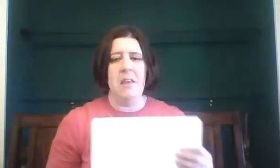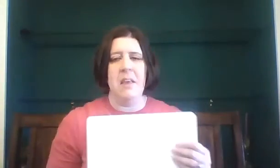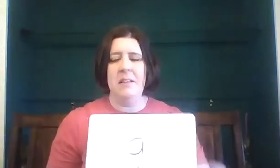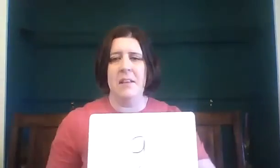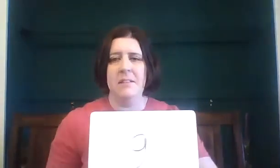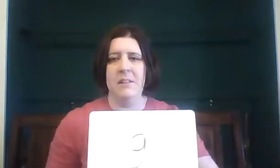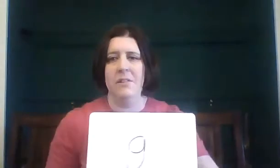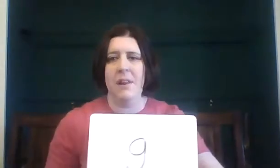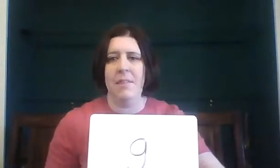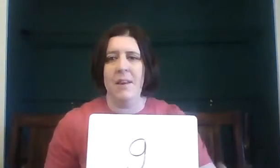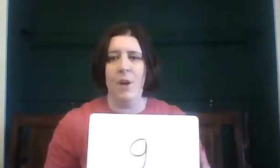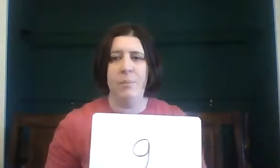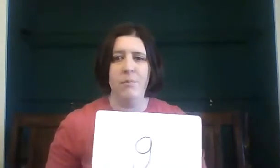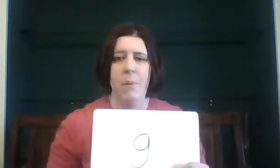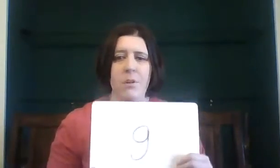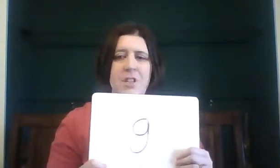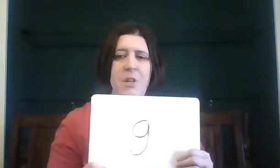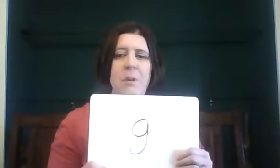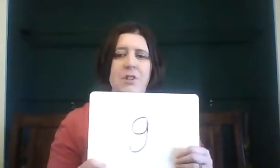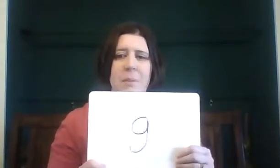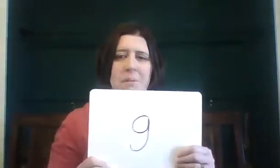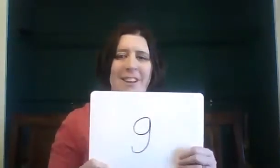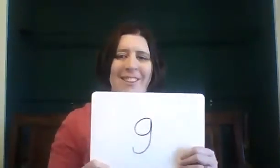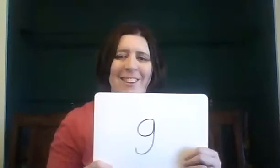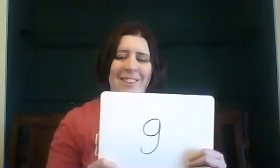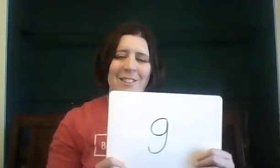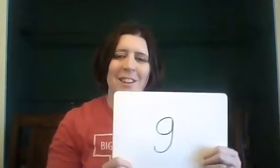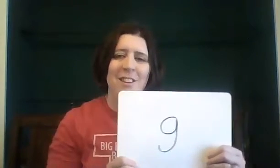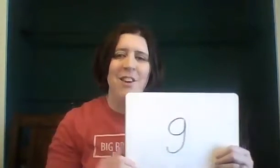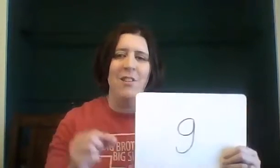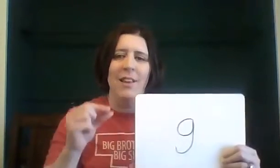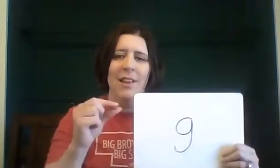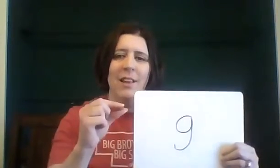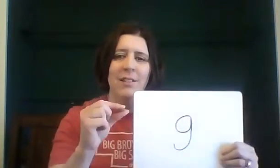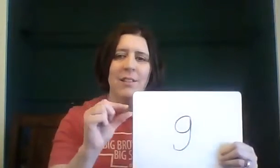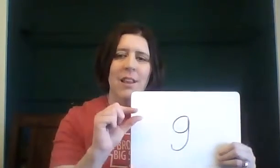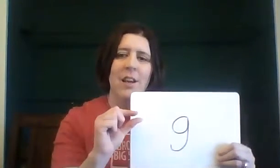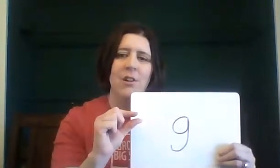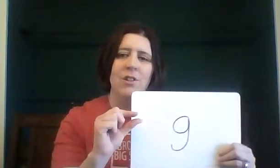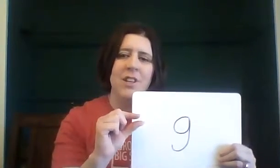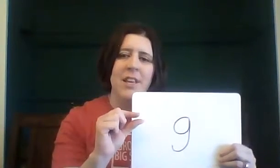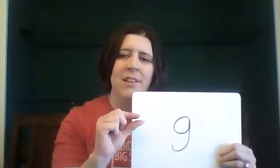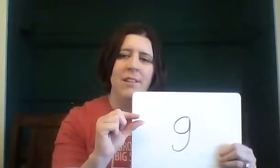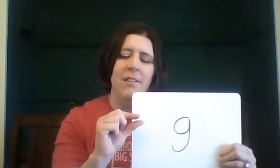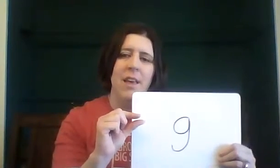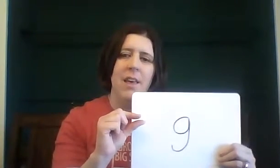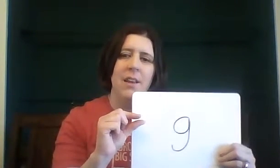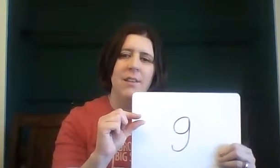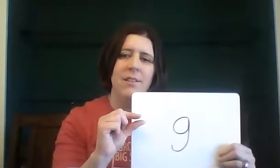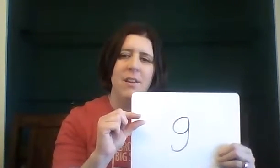any sense. There's nothing to help you remember G but your memory. So here you go. Here's the letter G, and